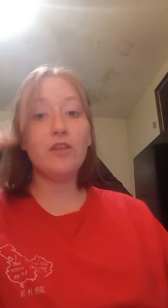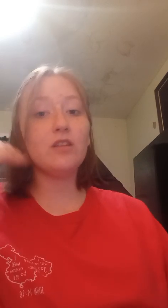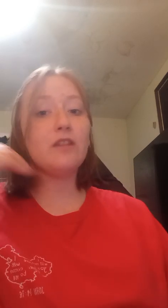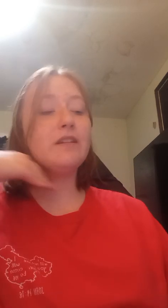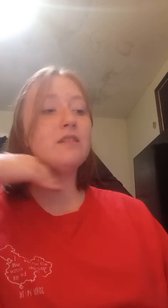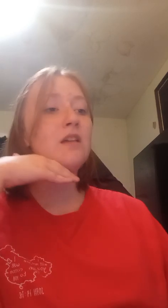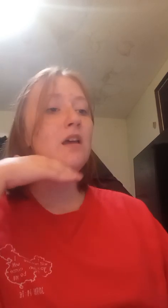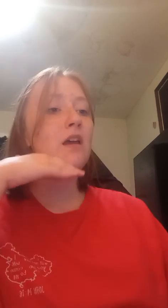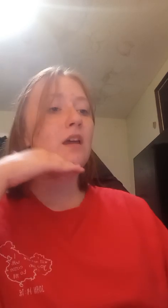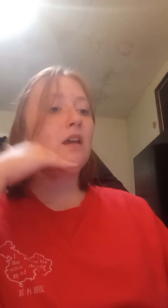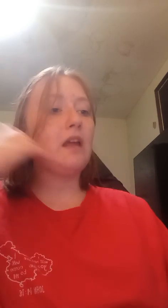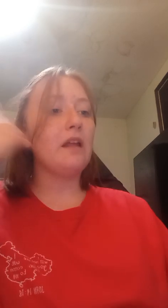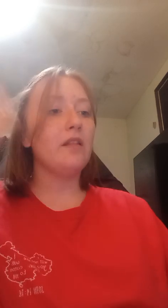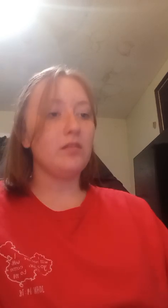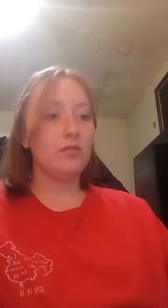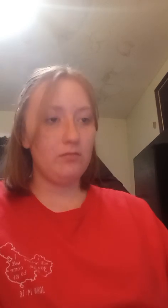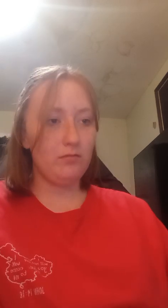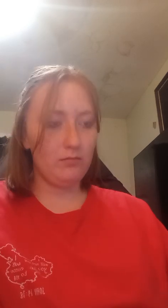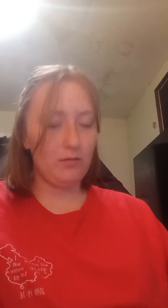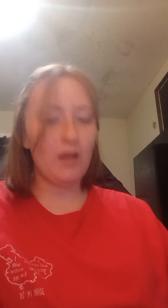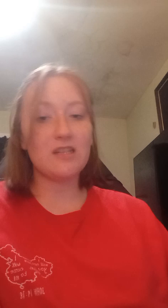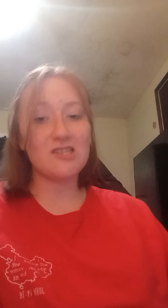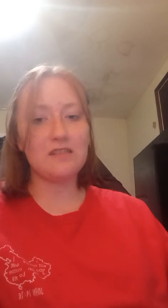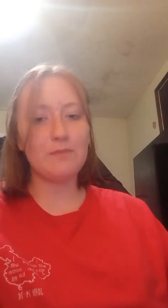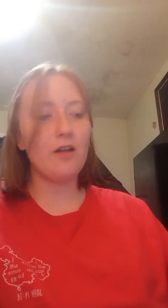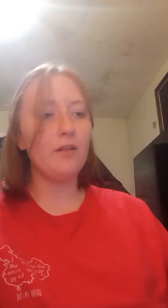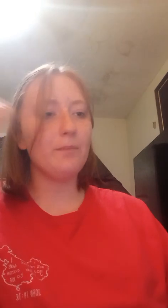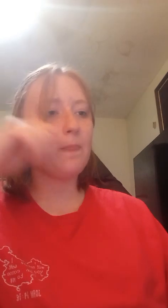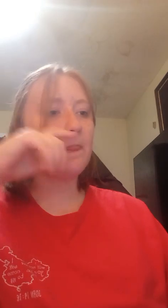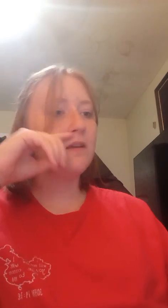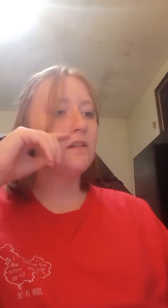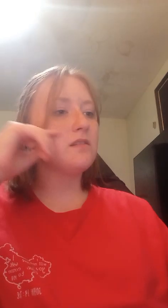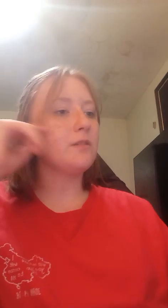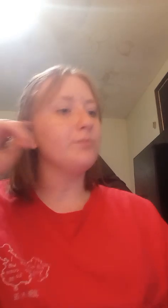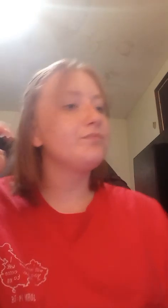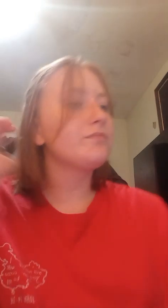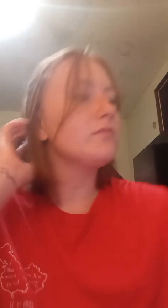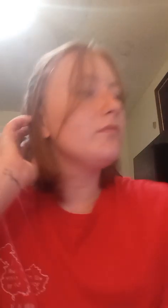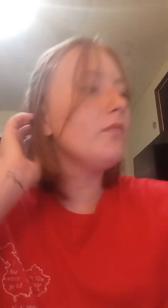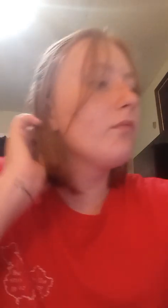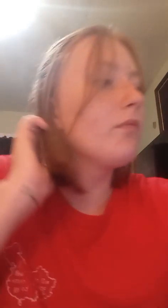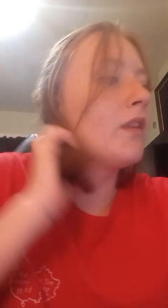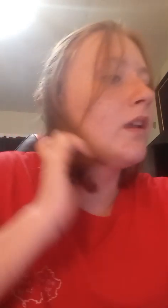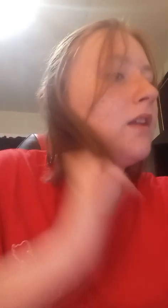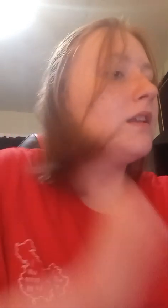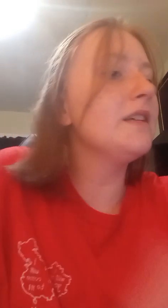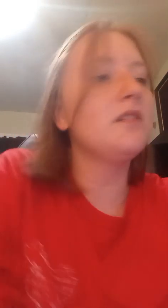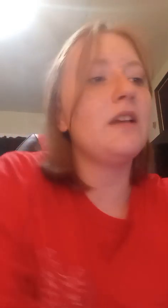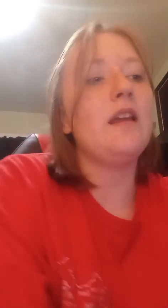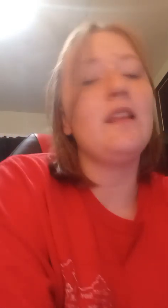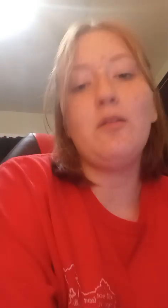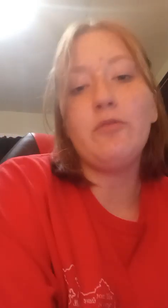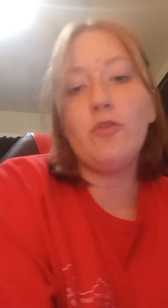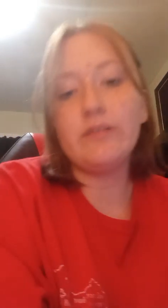theories, and yeah, they just inspired them. So, let's look at it. And then, of course, we